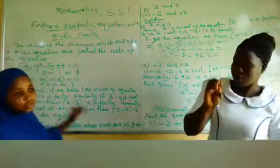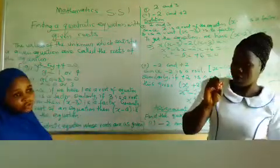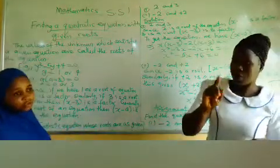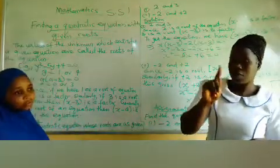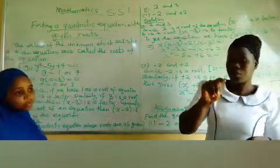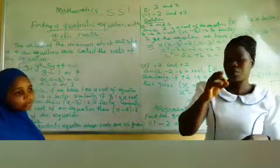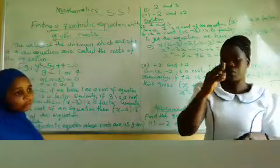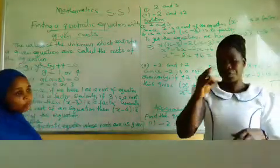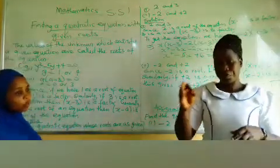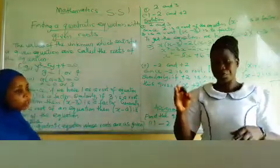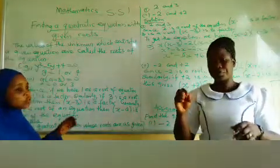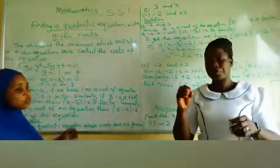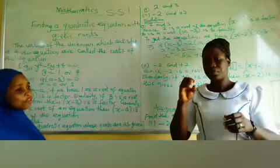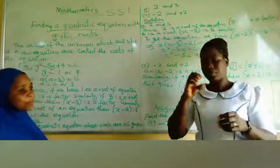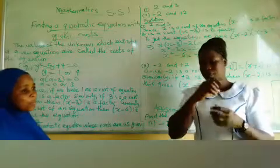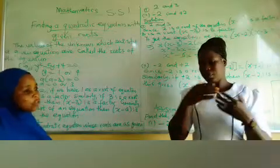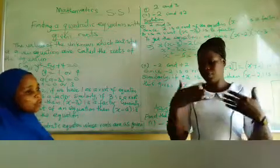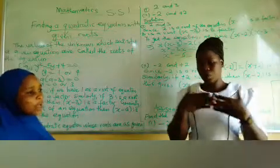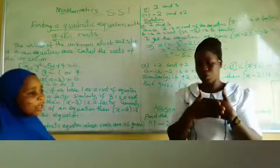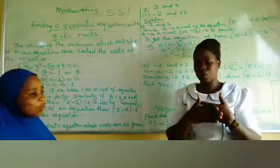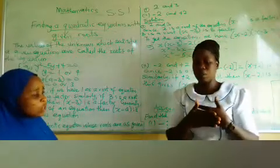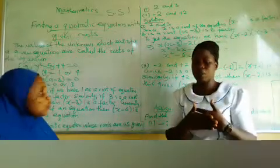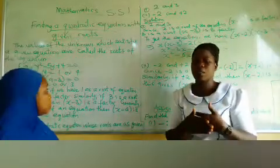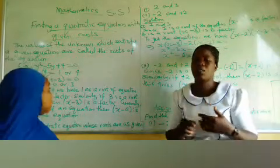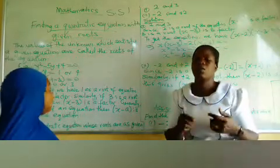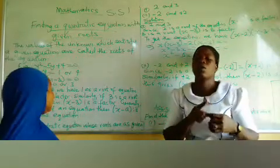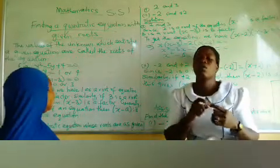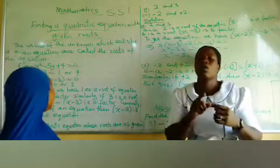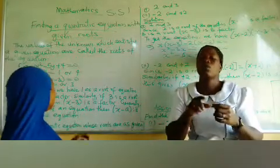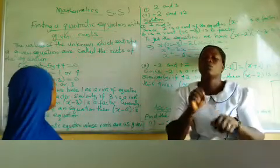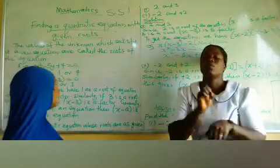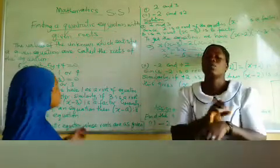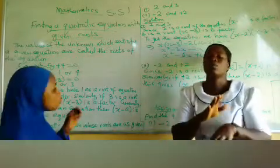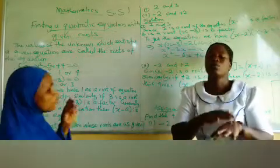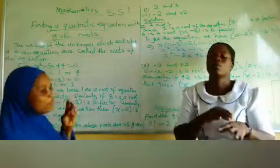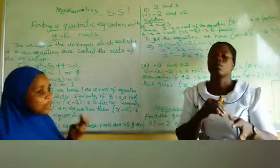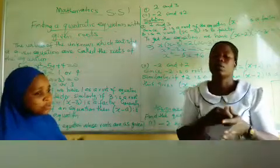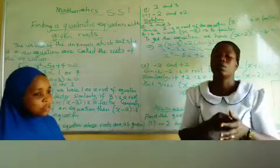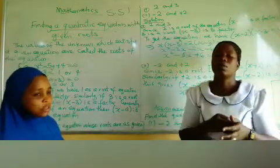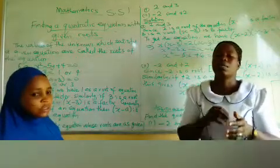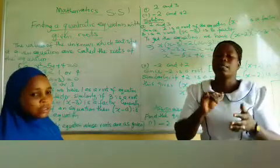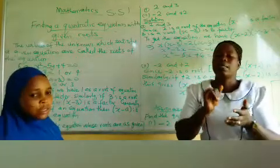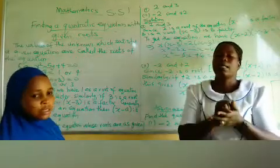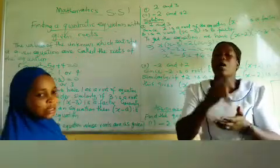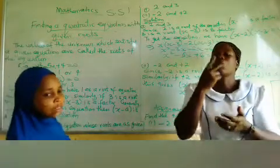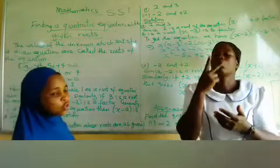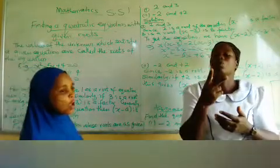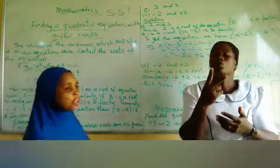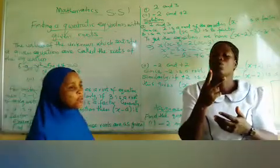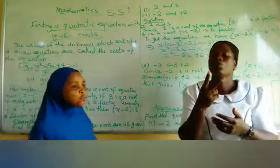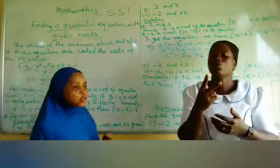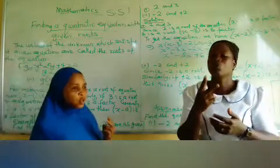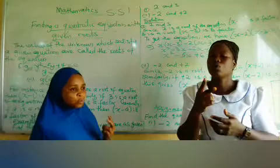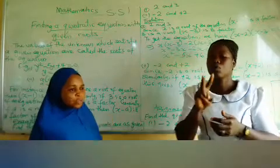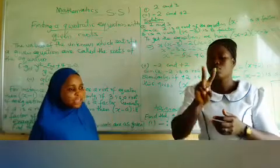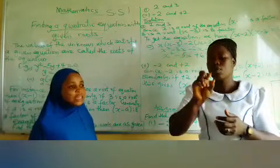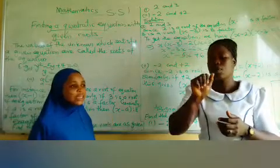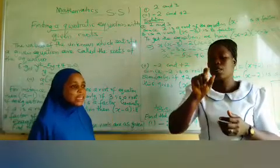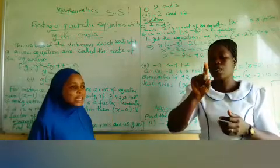equation. When you solve a particular equation, those two values that you are able to obtain